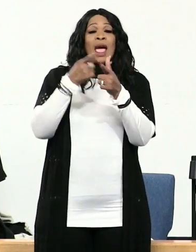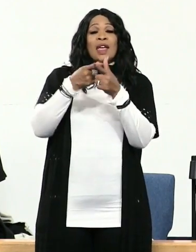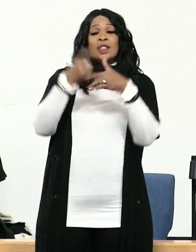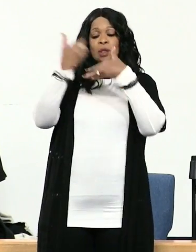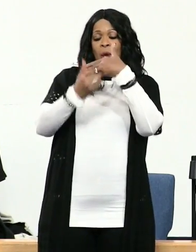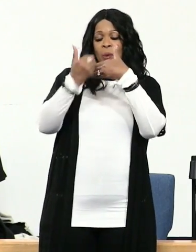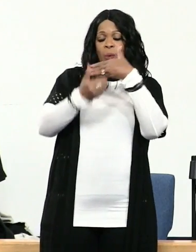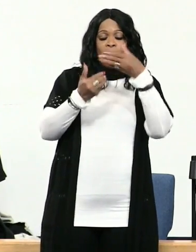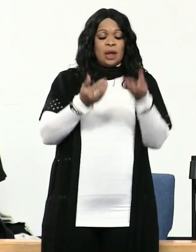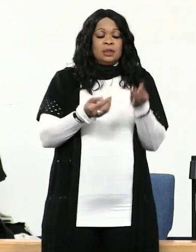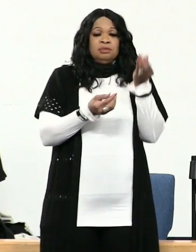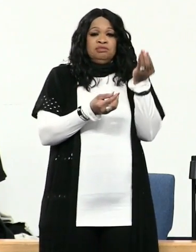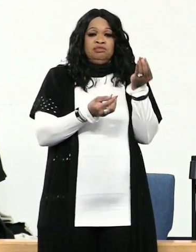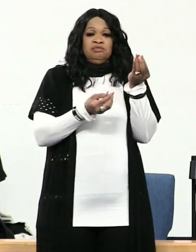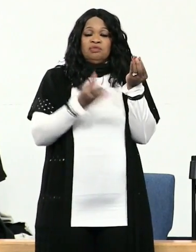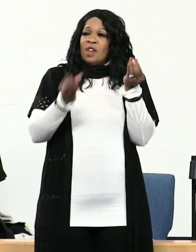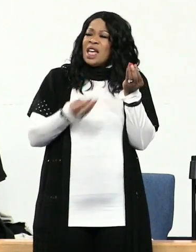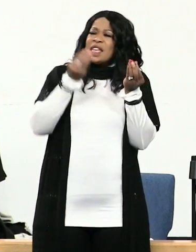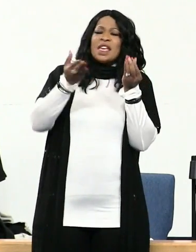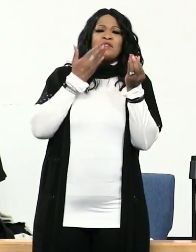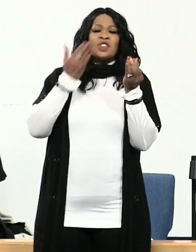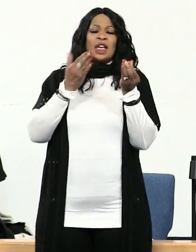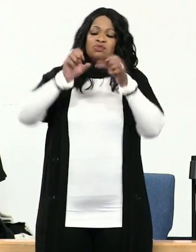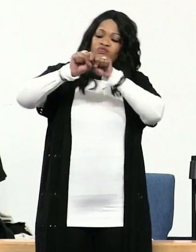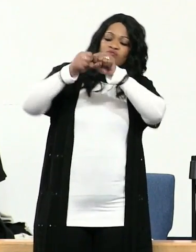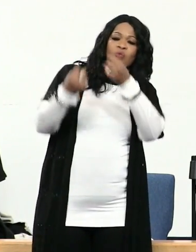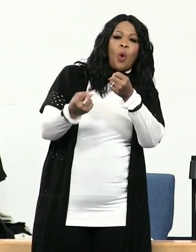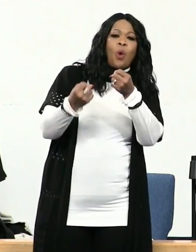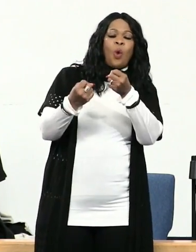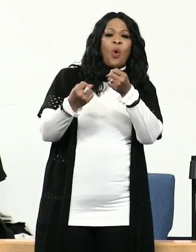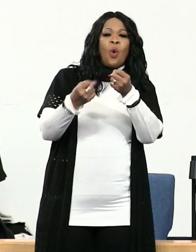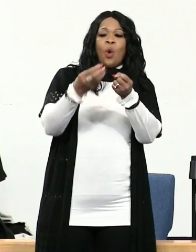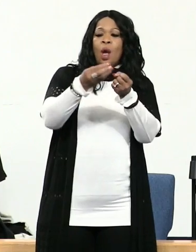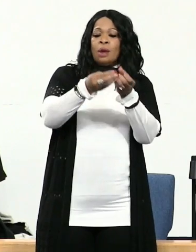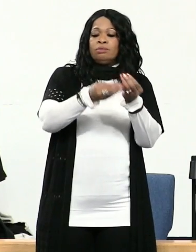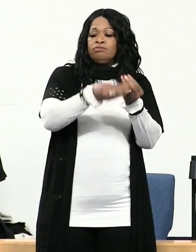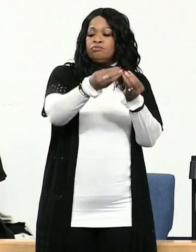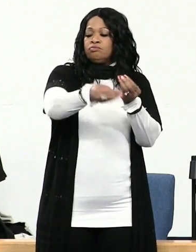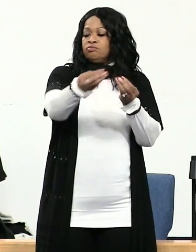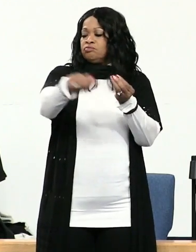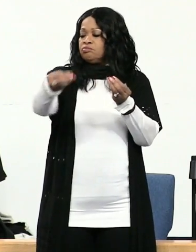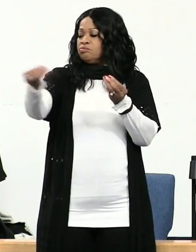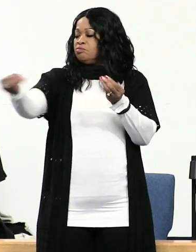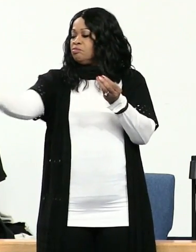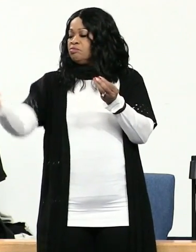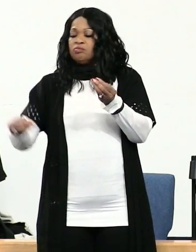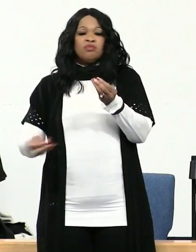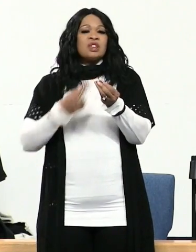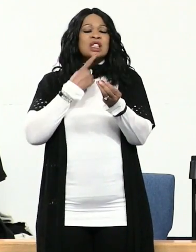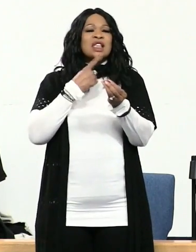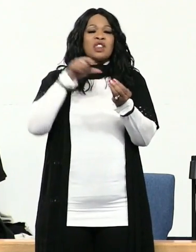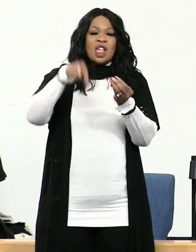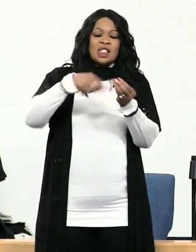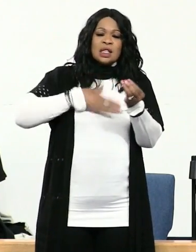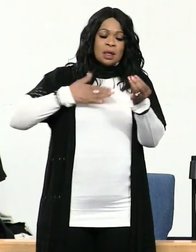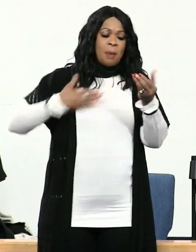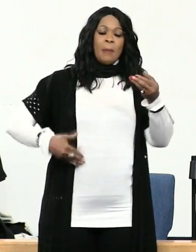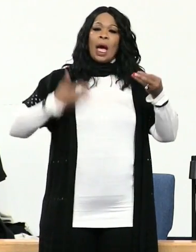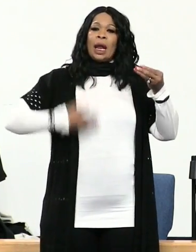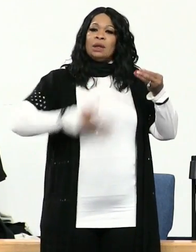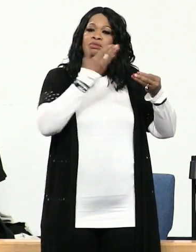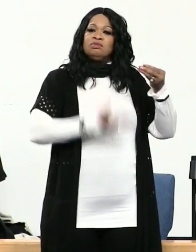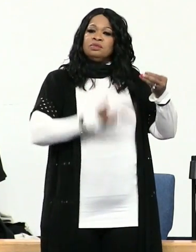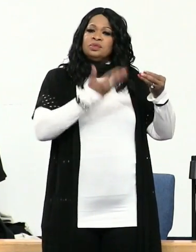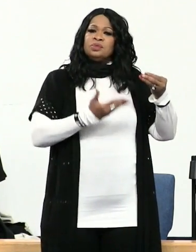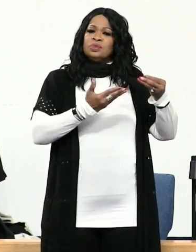bread, gave thanks, and broke it, and gave it to them, saying, this is my body,